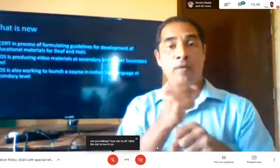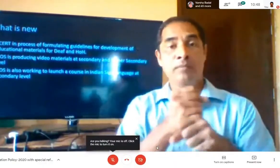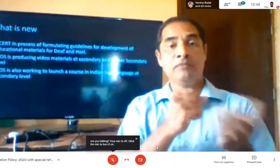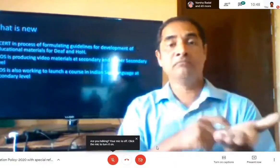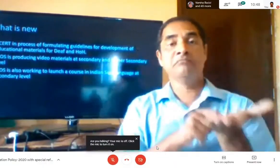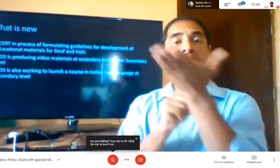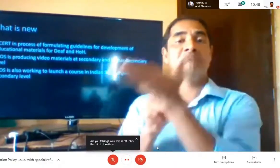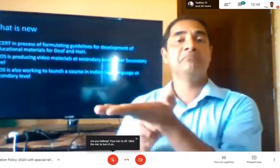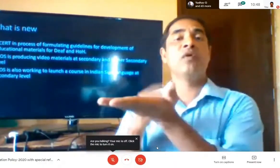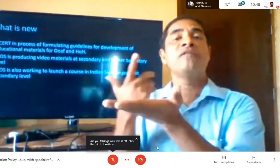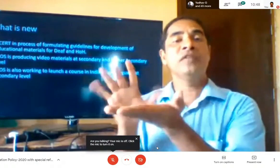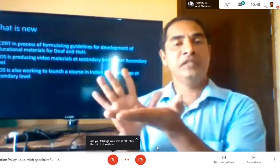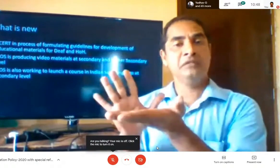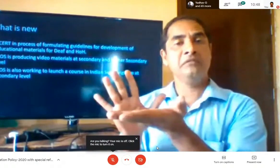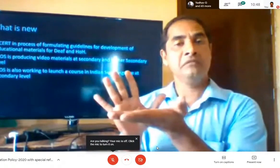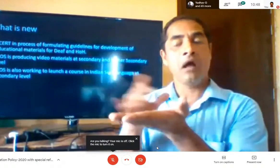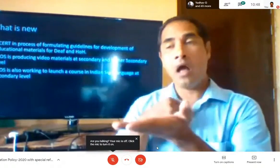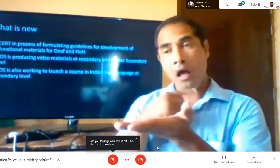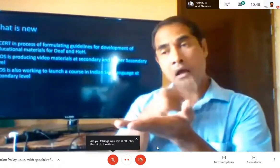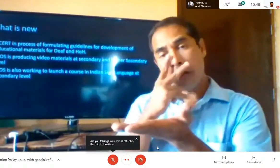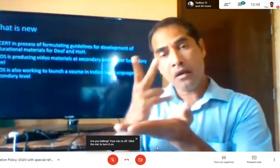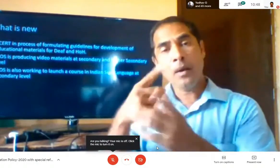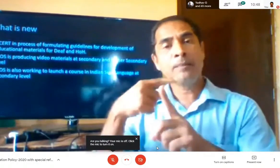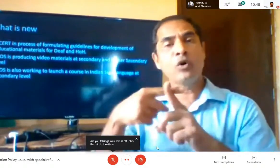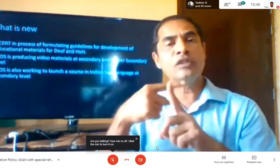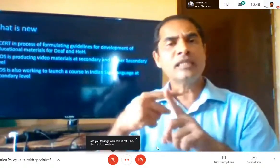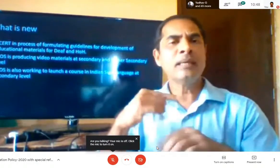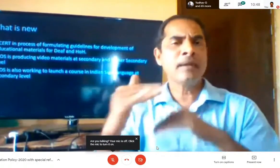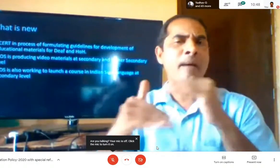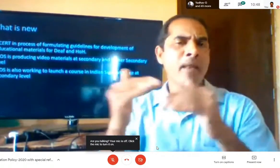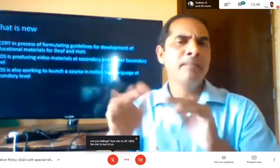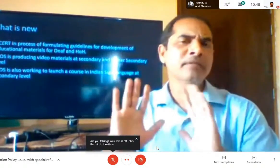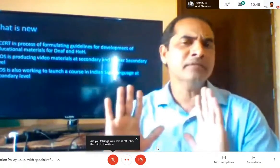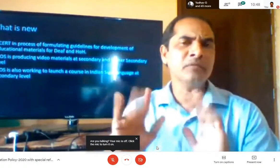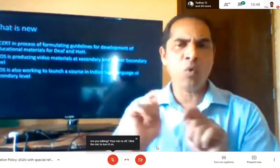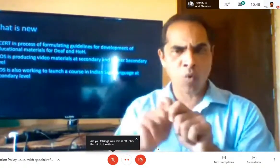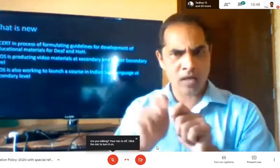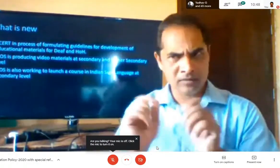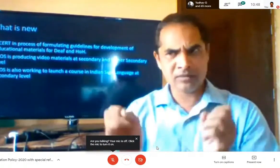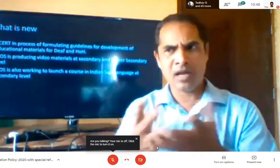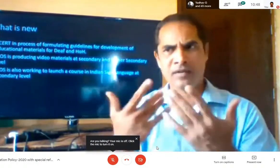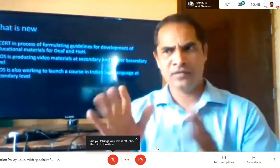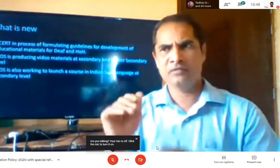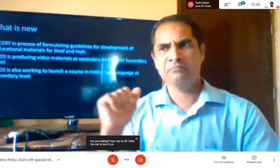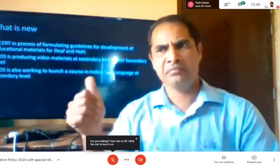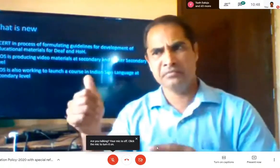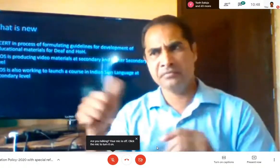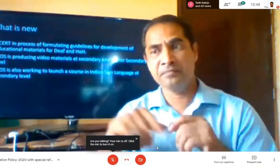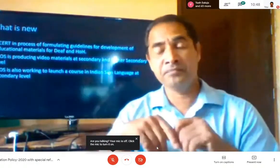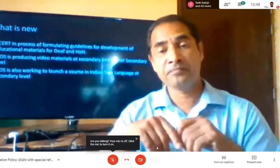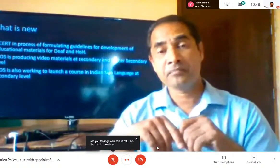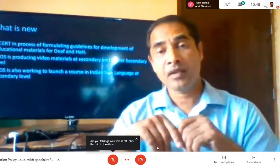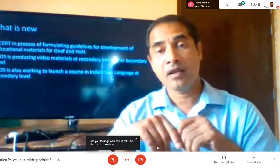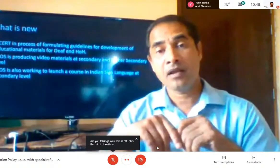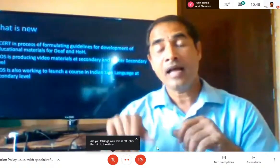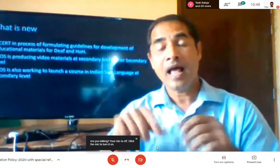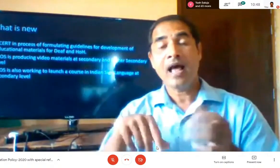everything. So the government, so NCERT had given the report to the government. They had started the working.